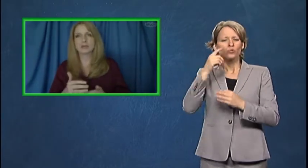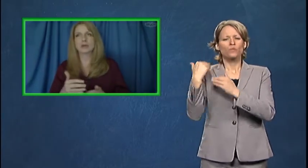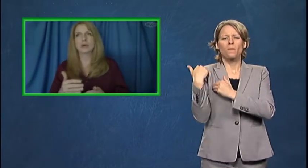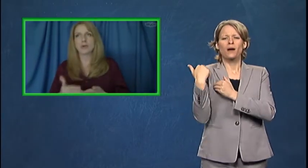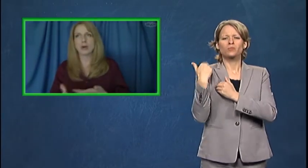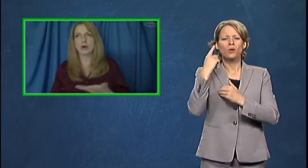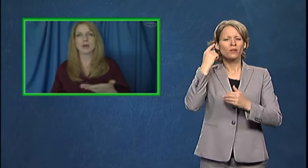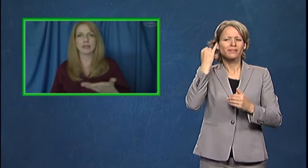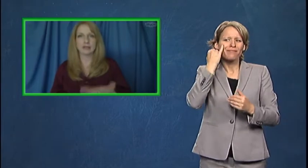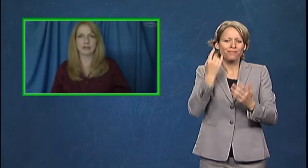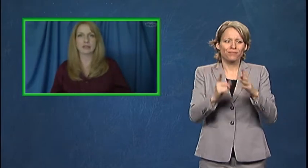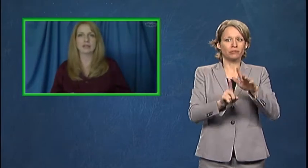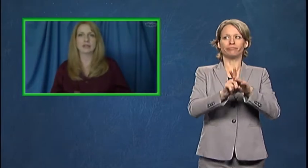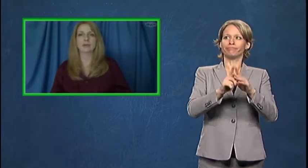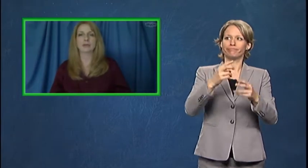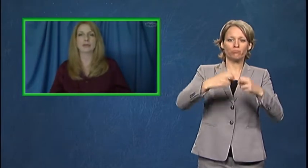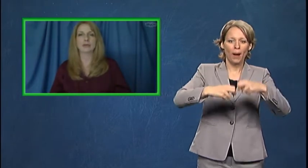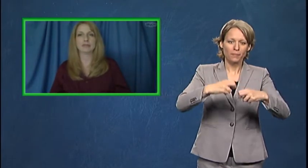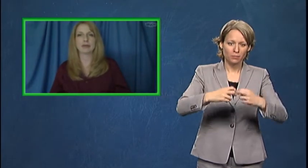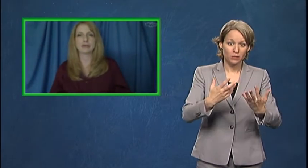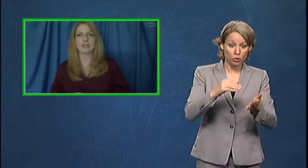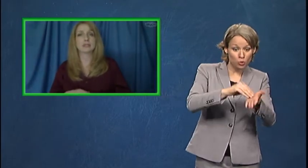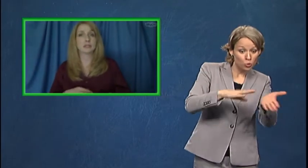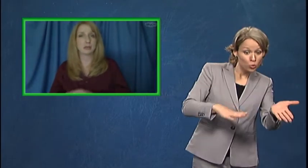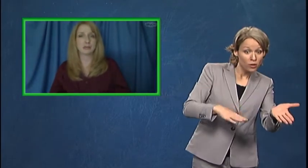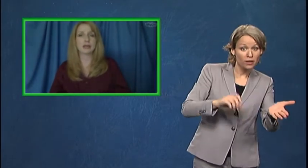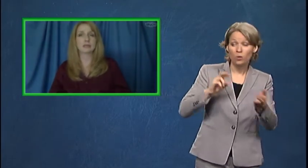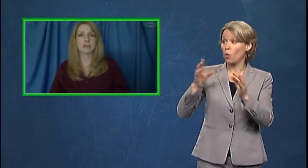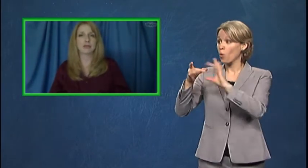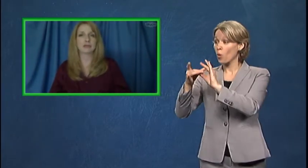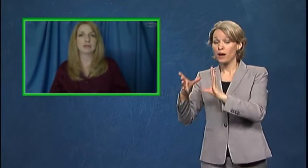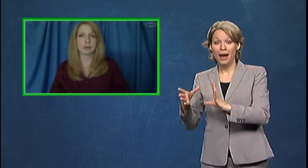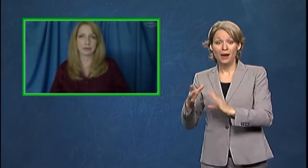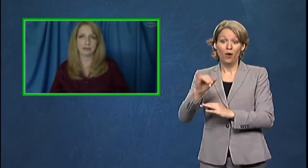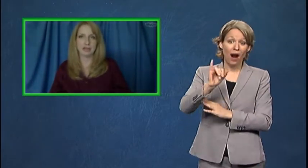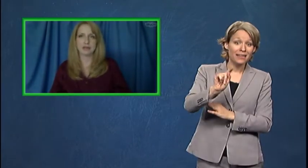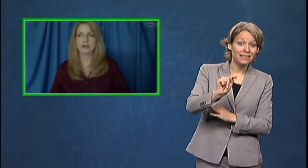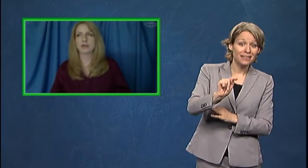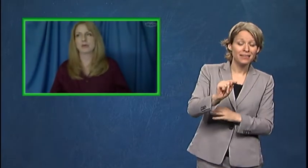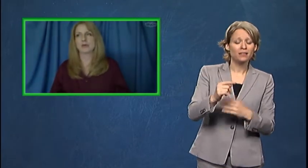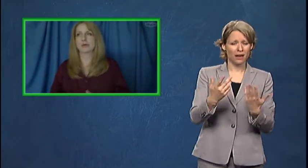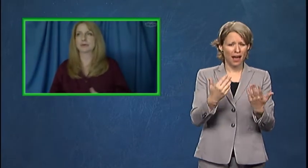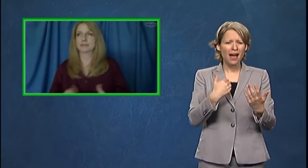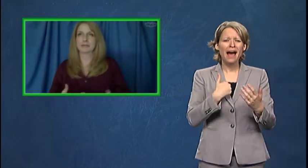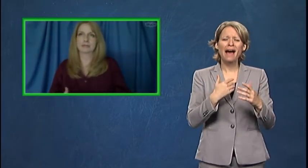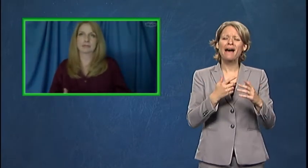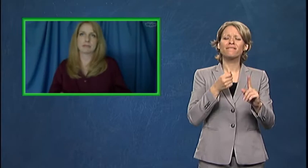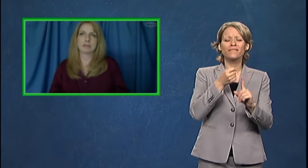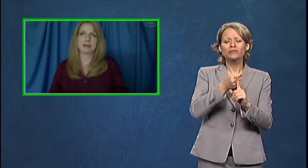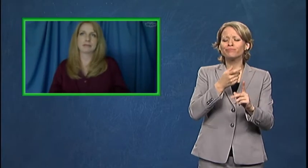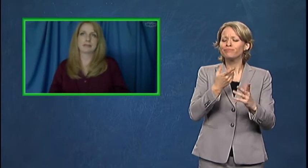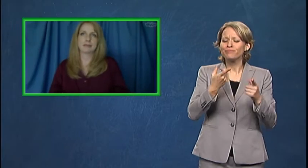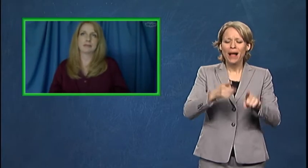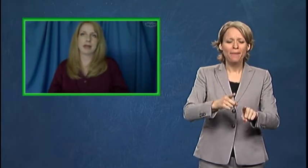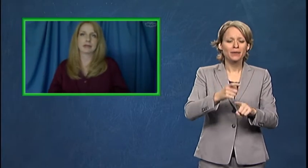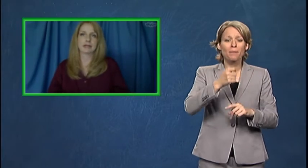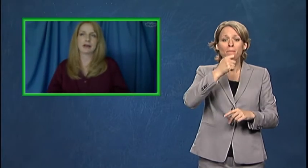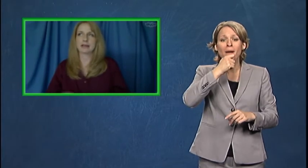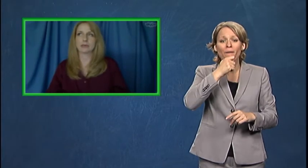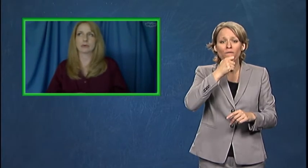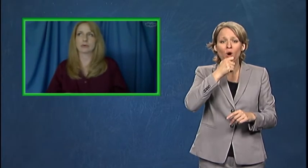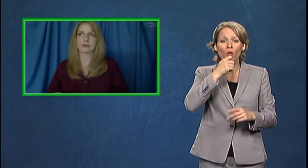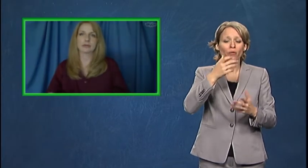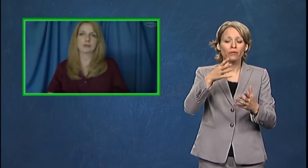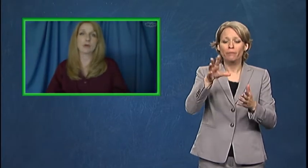Things do go wrong in the video remote environment. Sometimes a microphone goes dead, or sometimes the battery